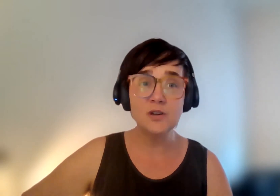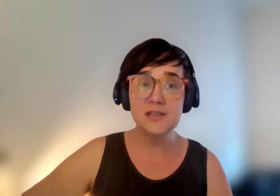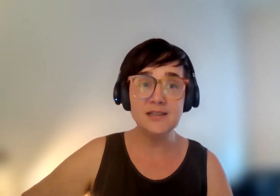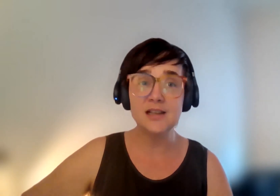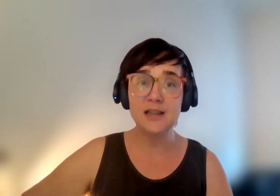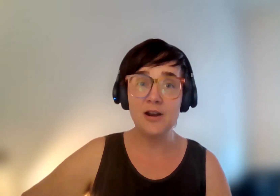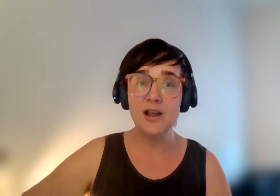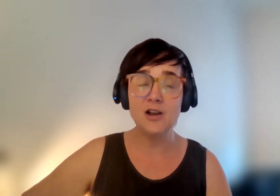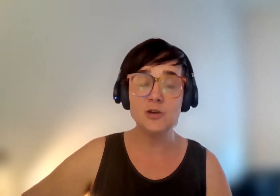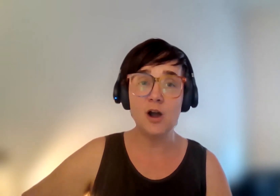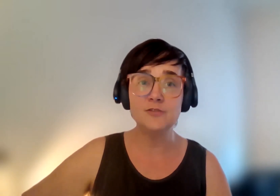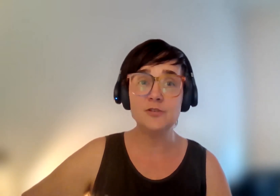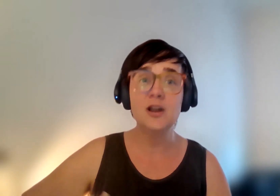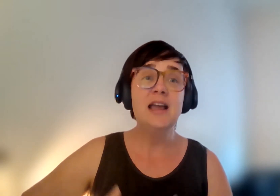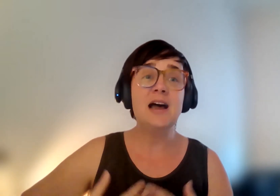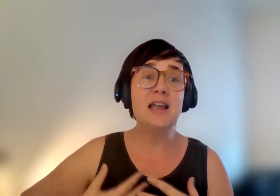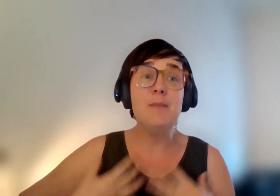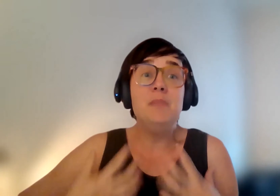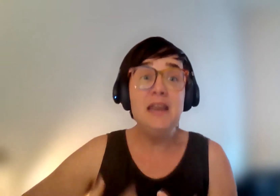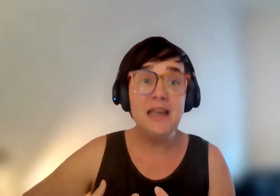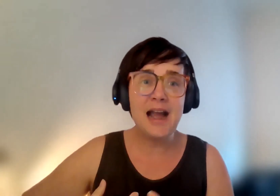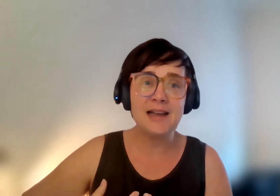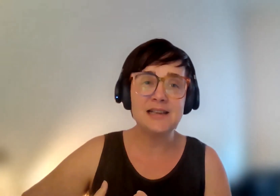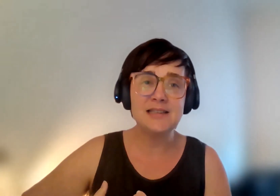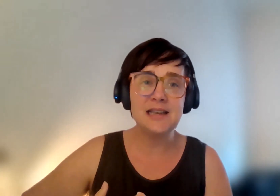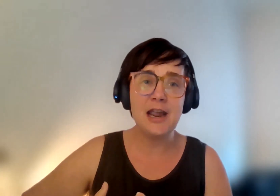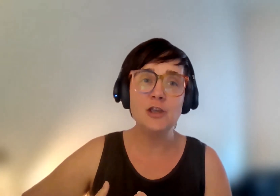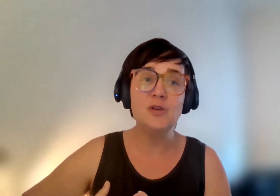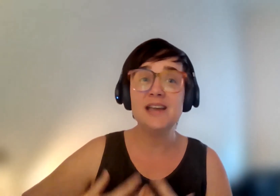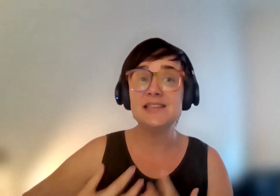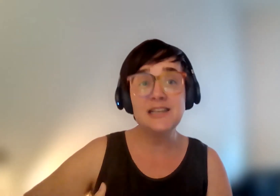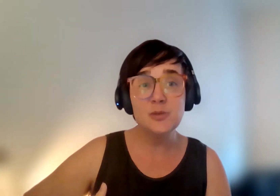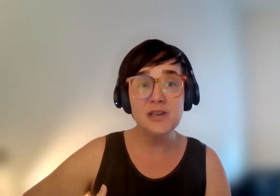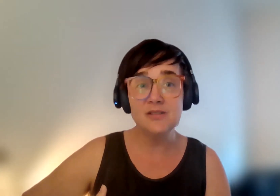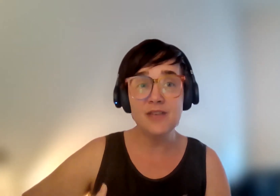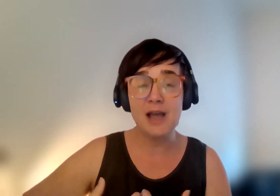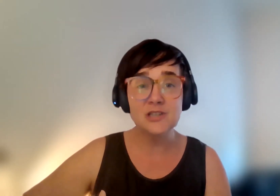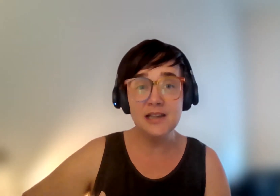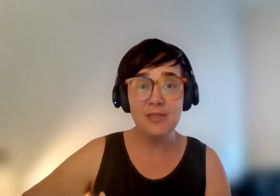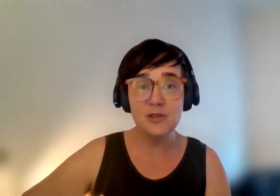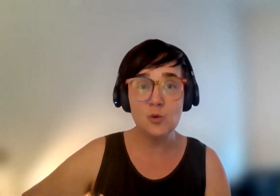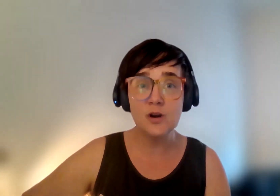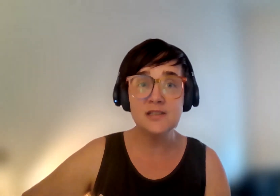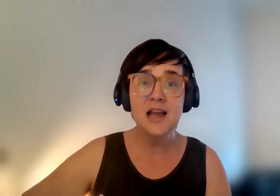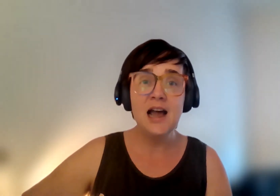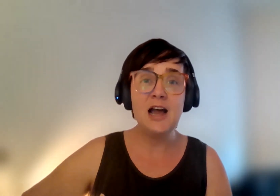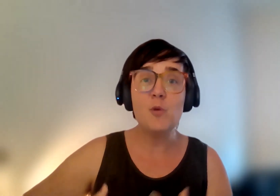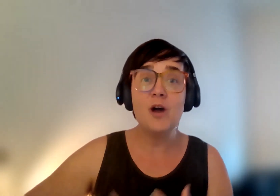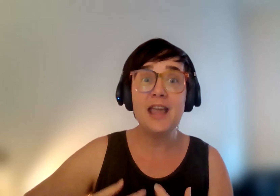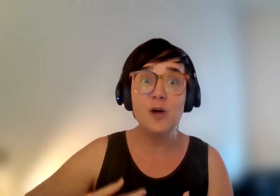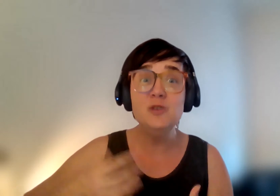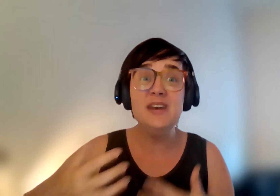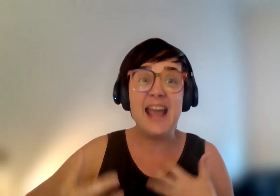Many like the Source in Tulare also offer immediate access to care. You can get 6 weeks of counseling at the